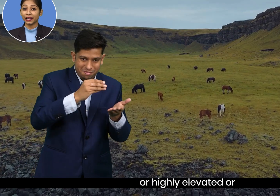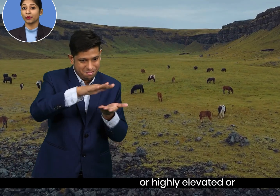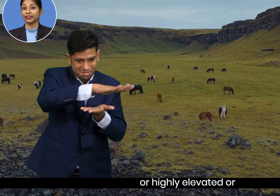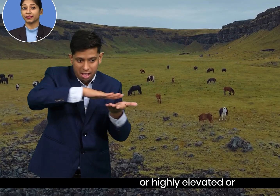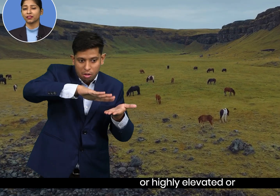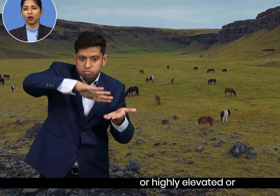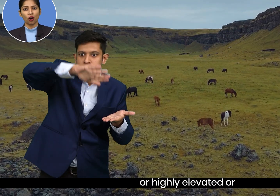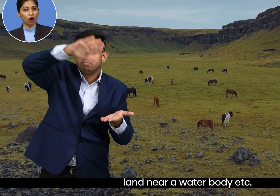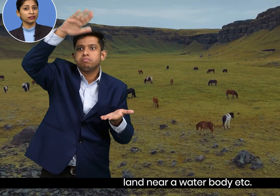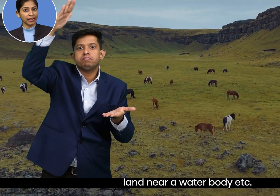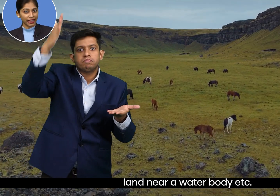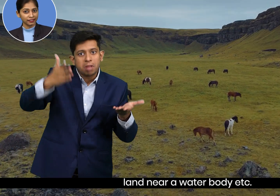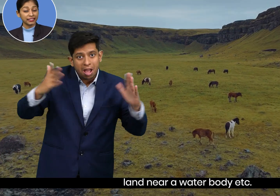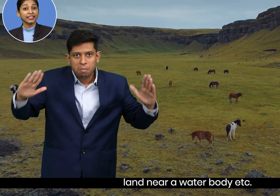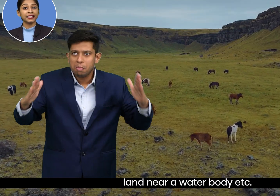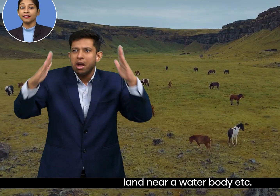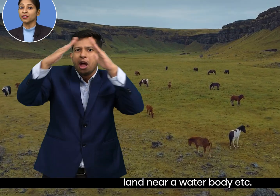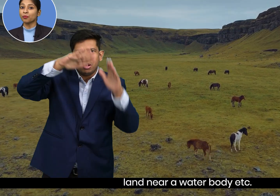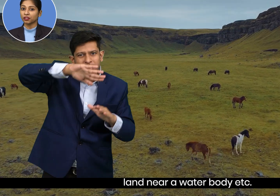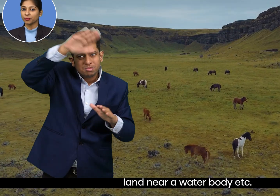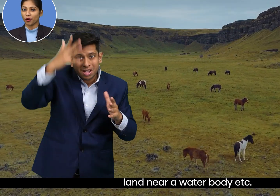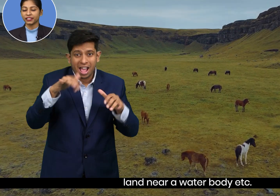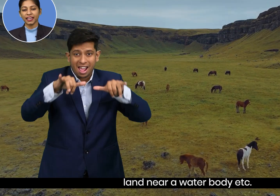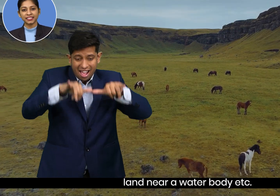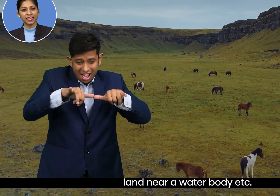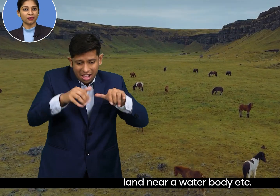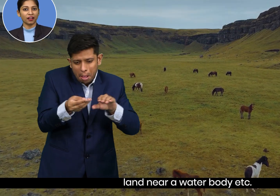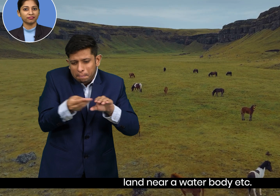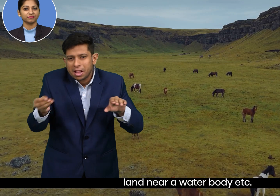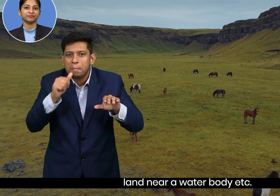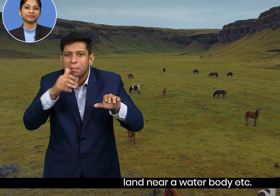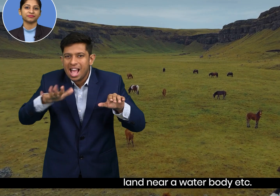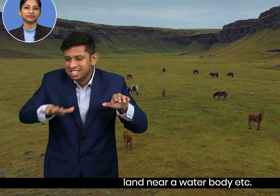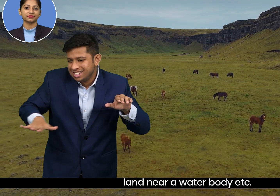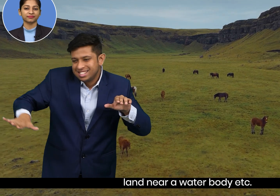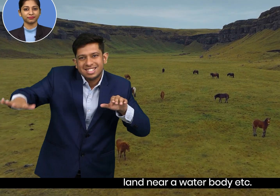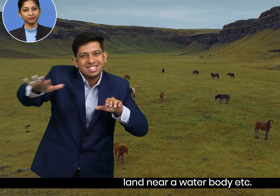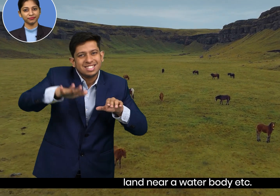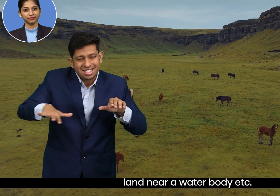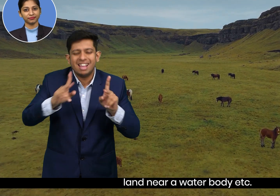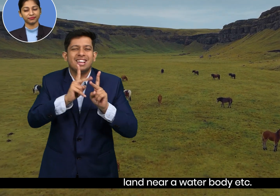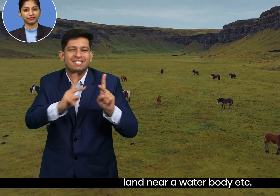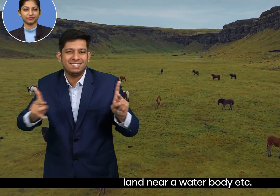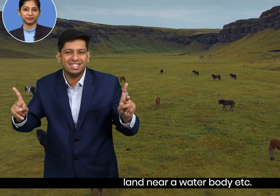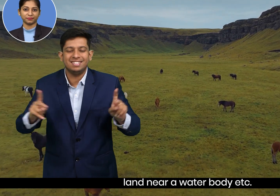highly elevated, or land near a water body, etc.